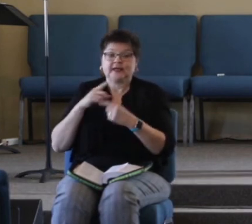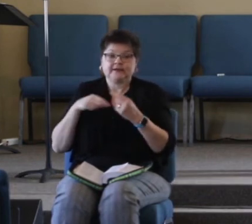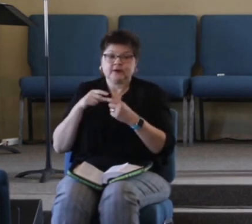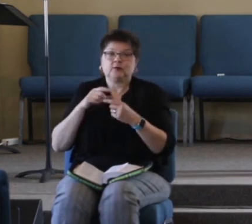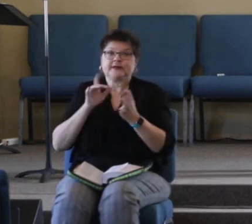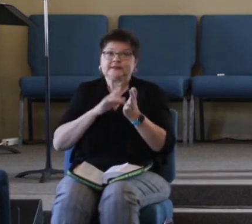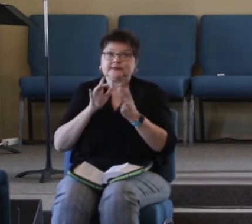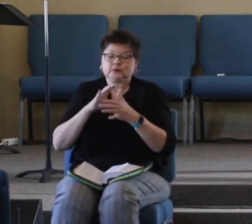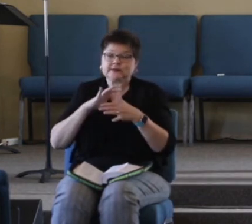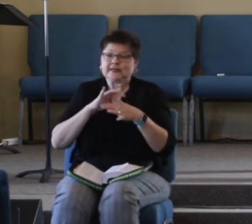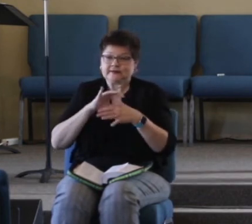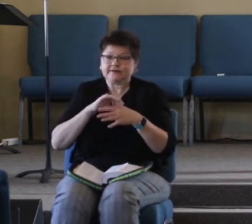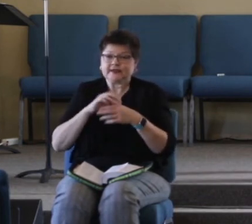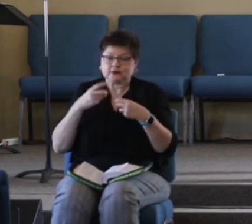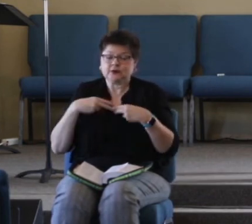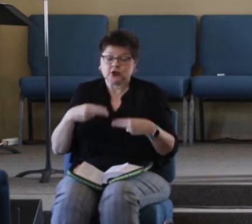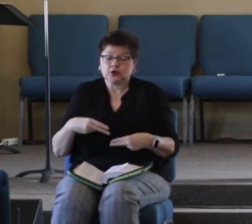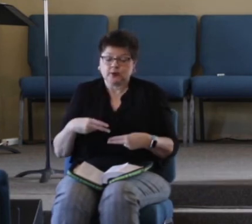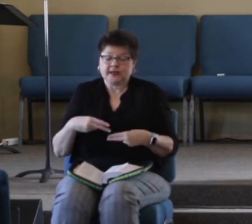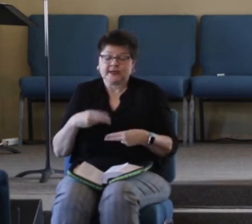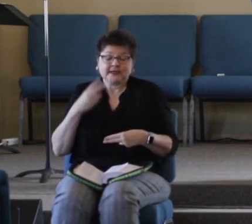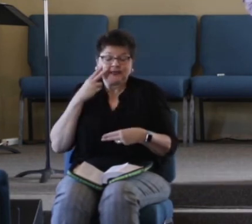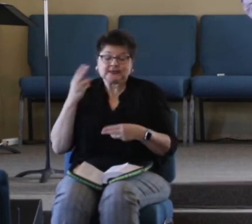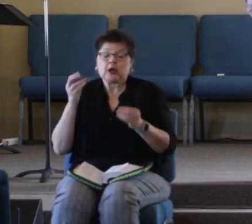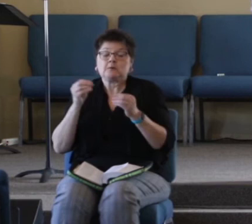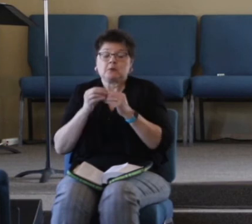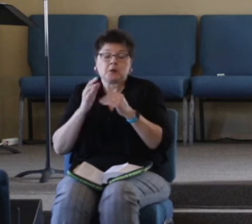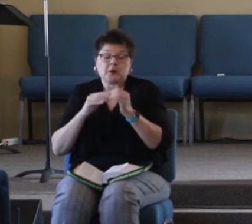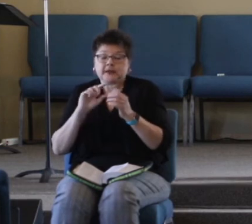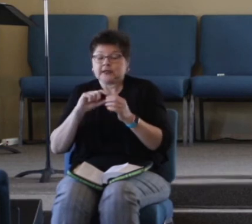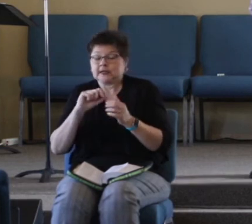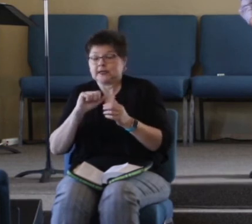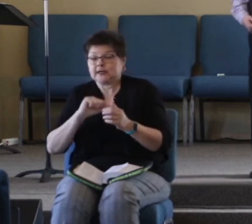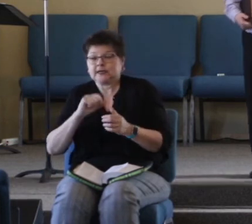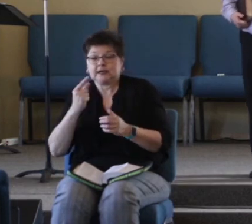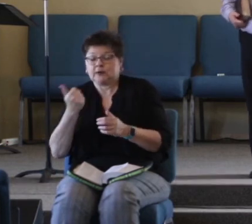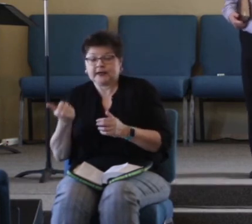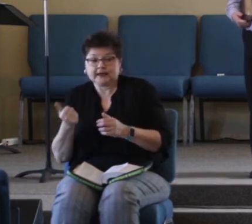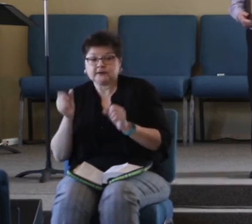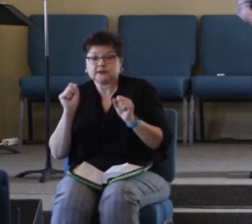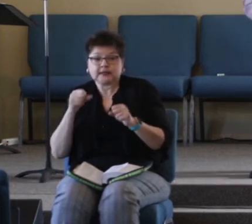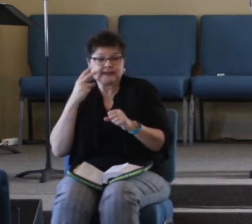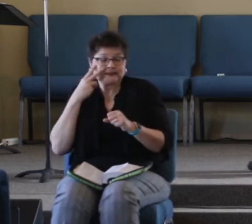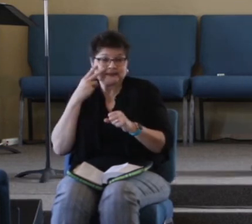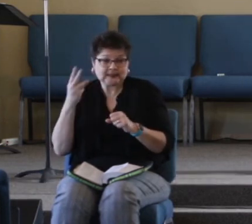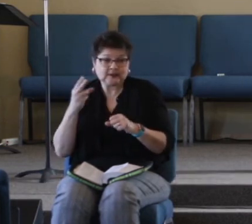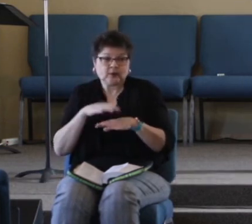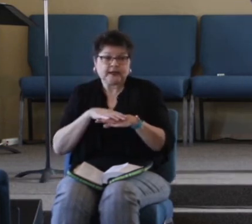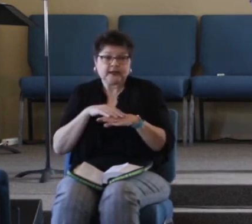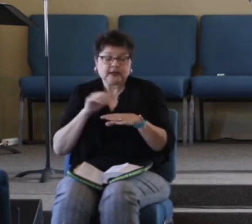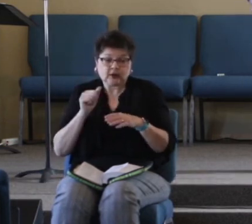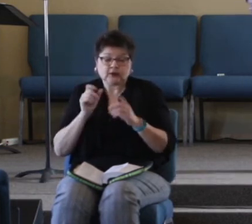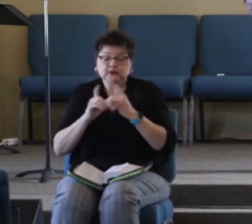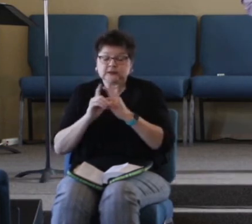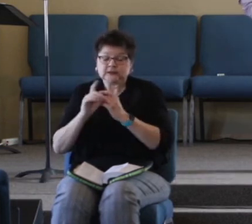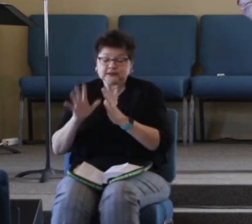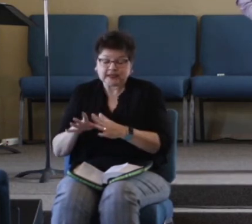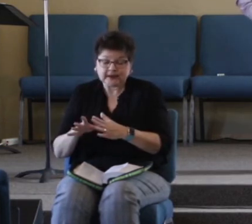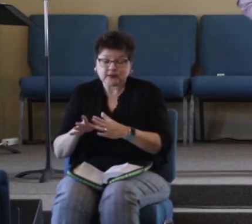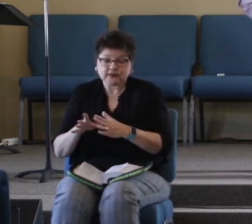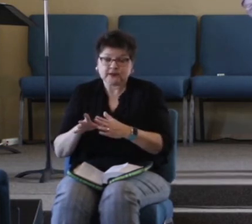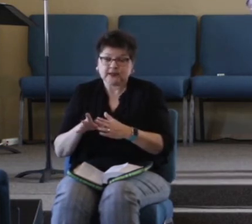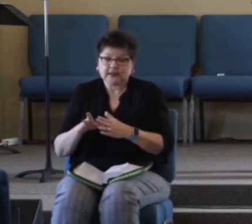saw beyond what anyone else could see. And when he called out his disciples, when he called those into a relationship with